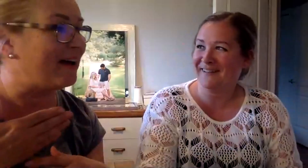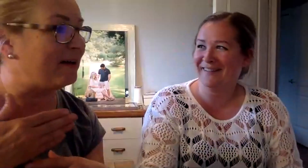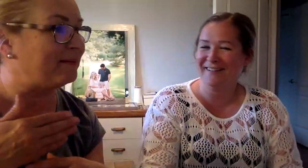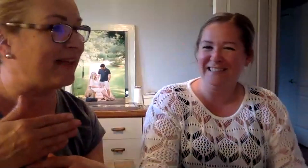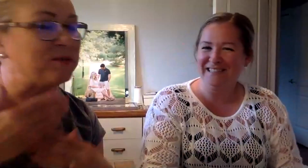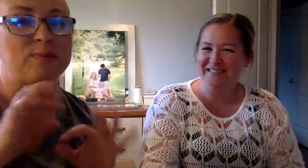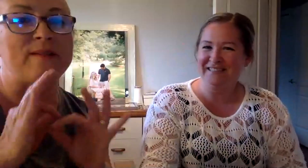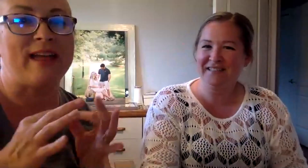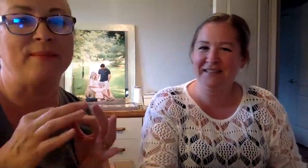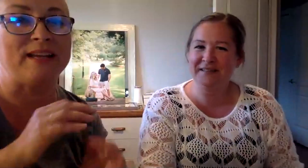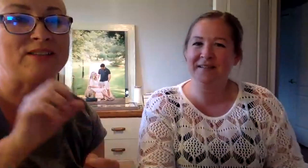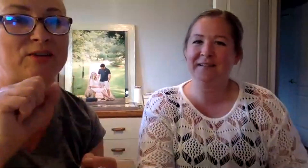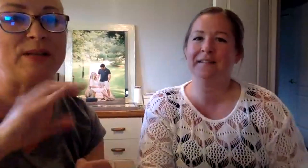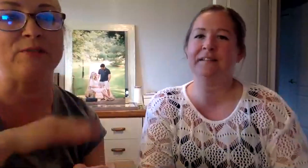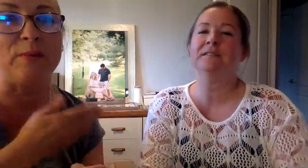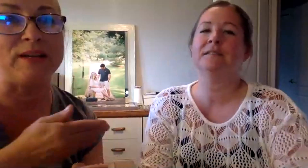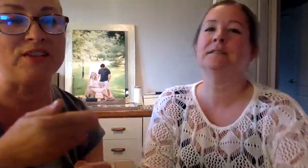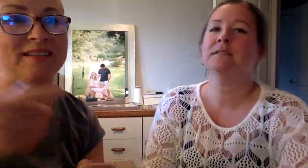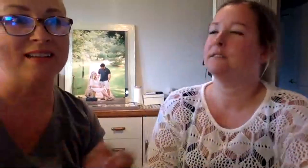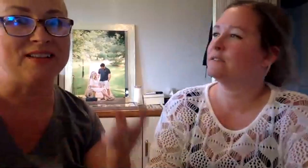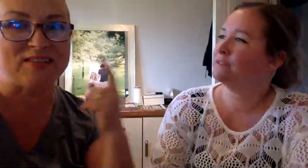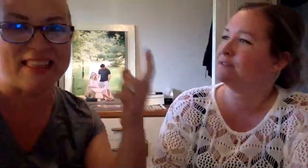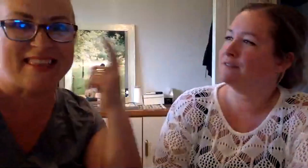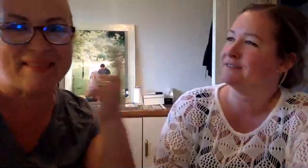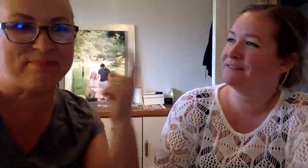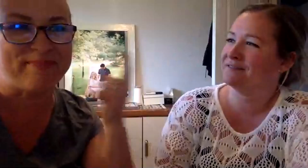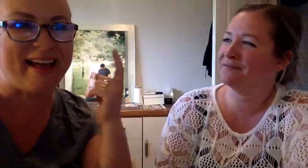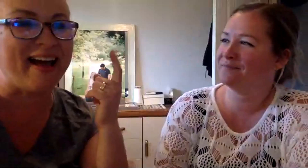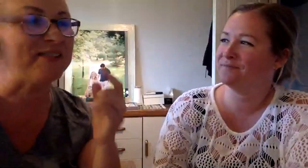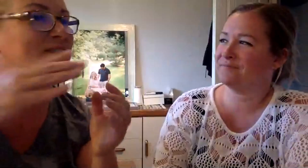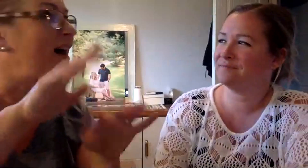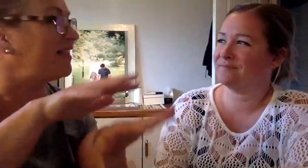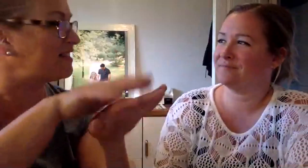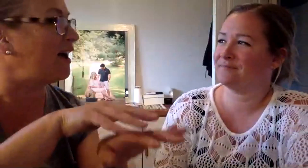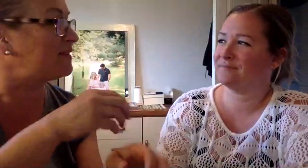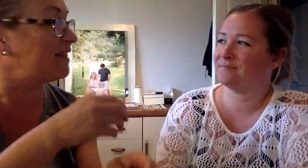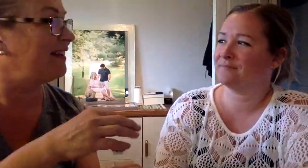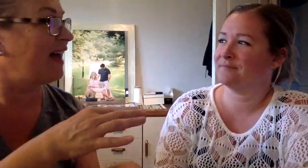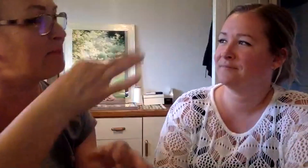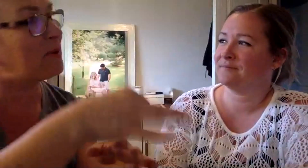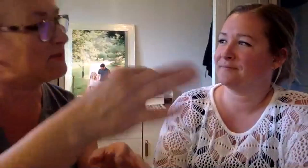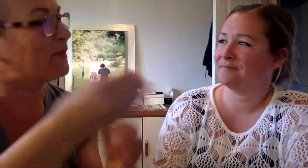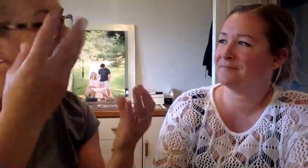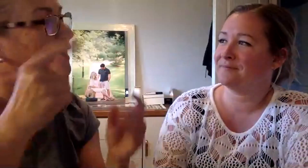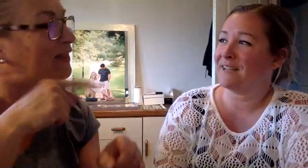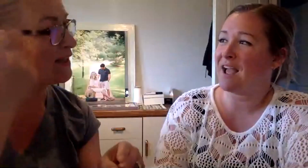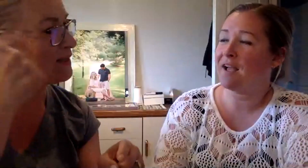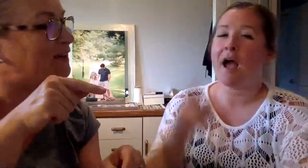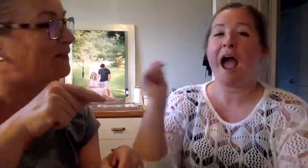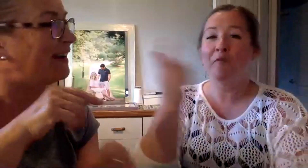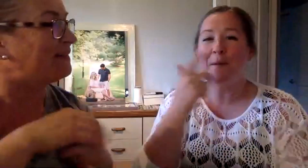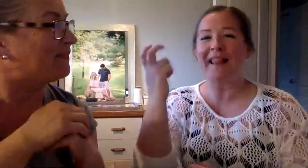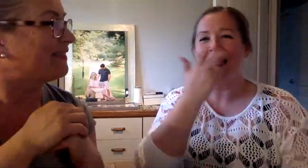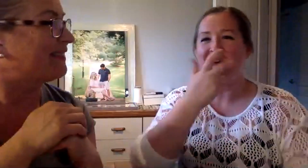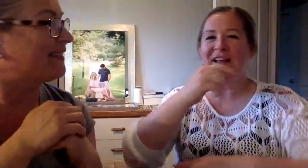my language with my family, Serbian, Croatian. So I have to think my hat. So a lot of the times I postpone a lot of things for